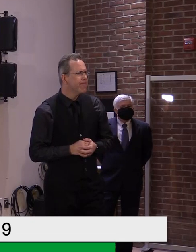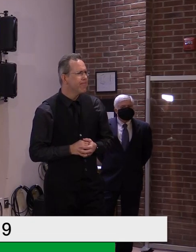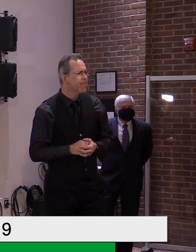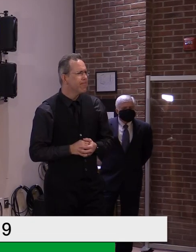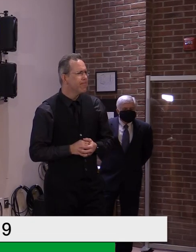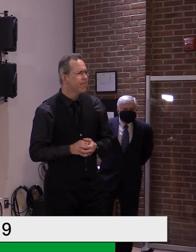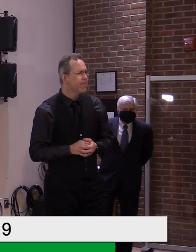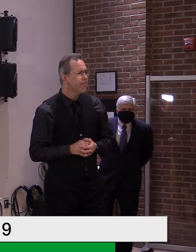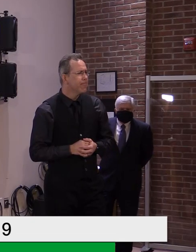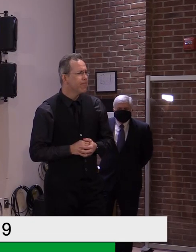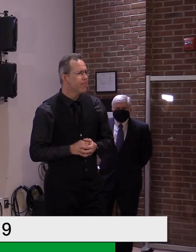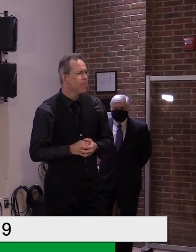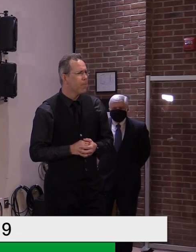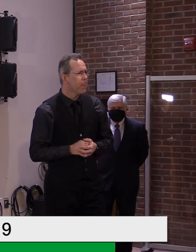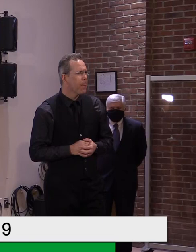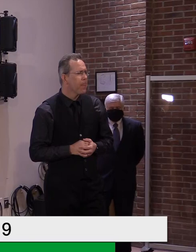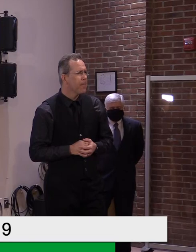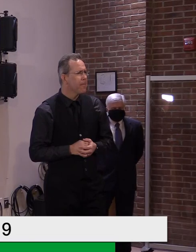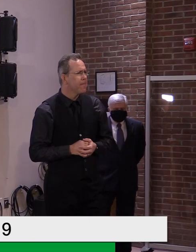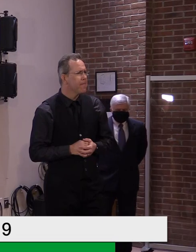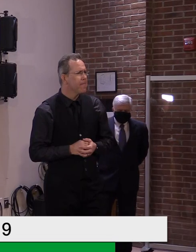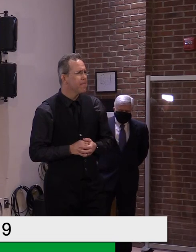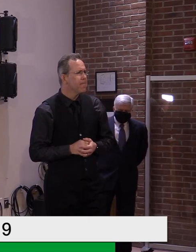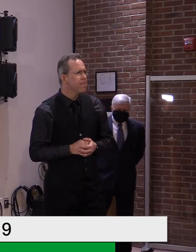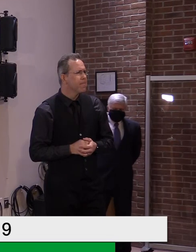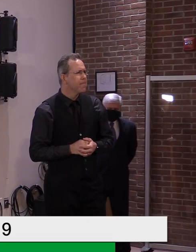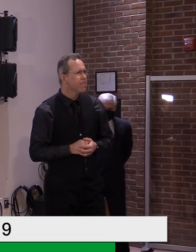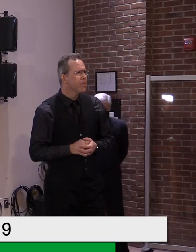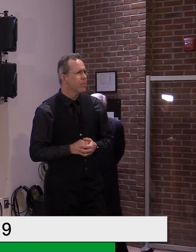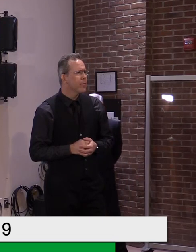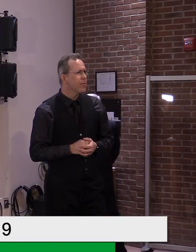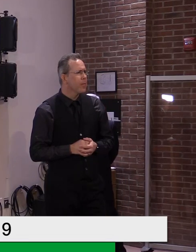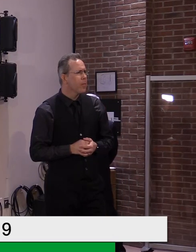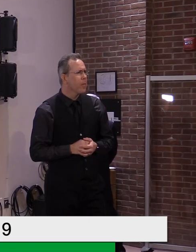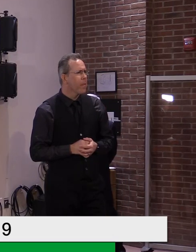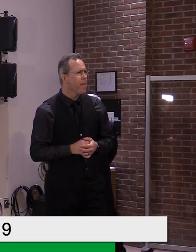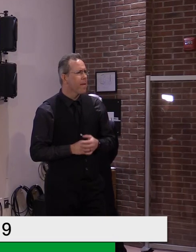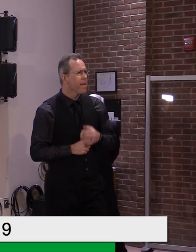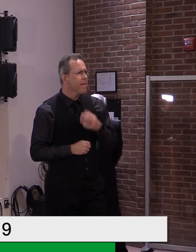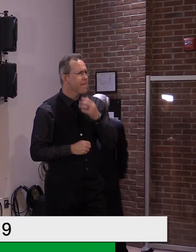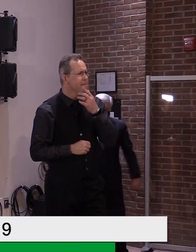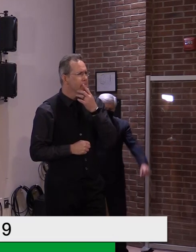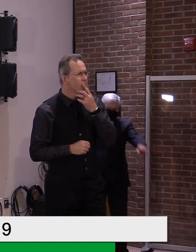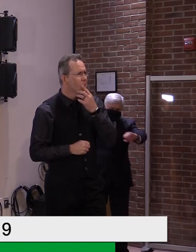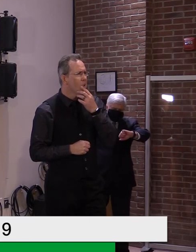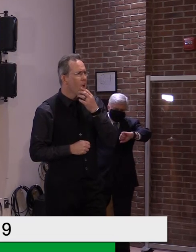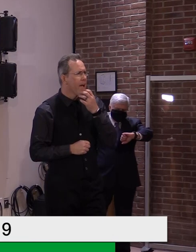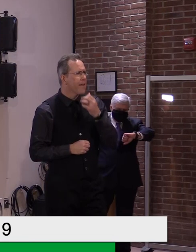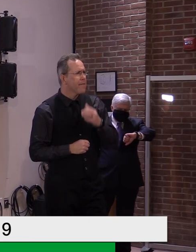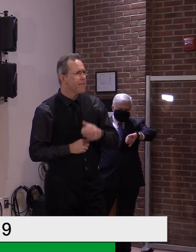miles that goes from the Massachusetts border to White River Junction.